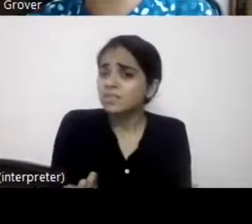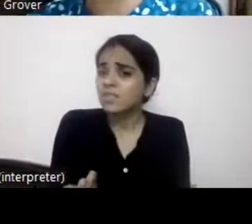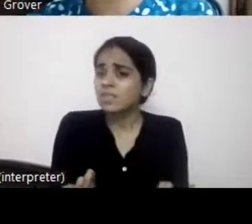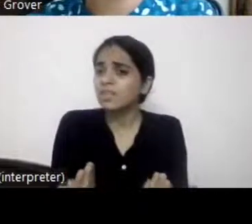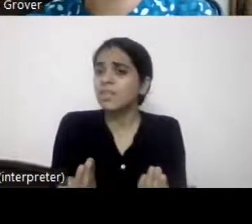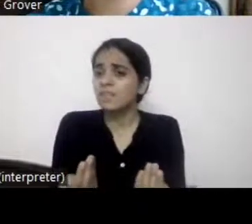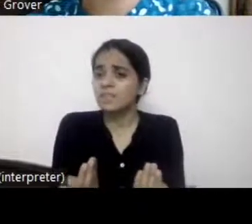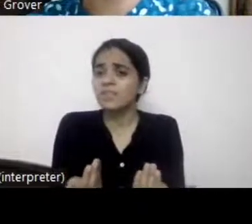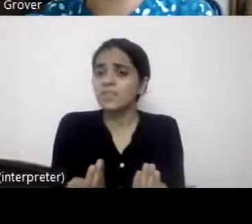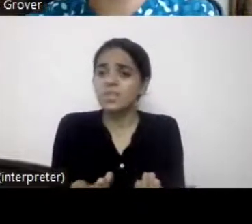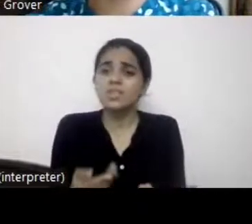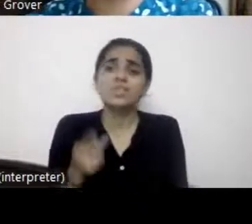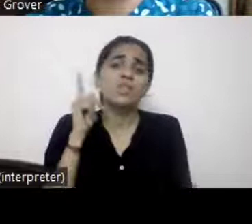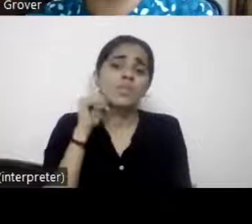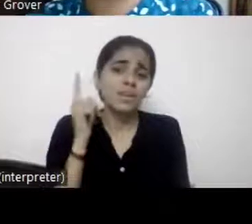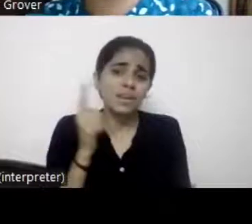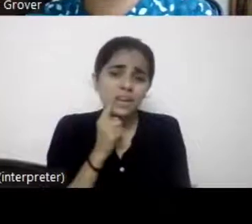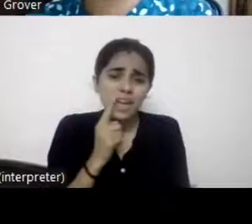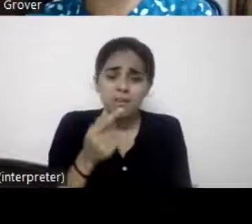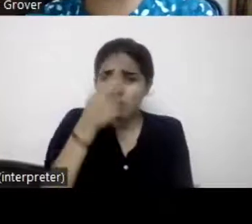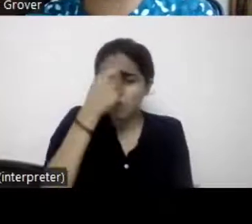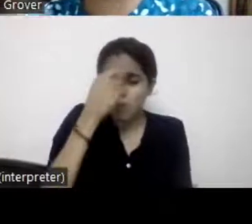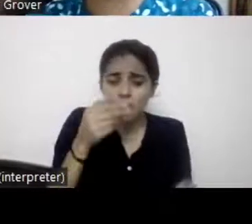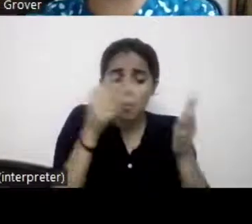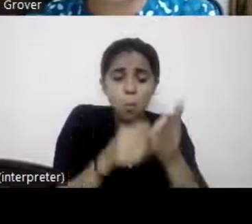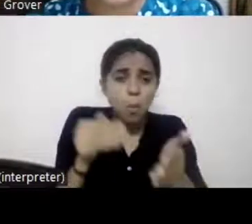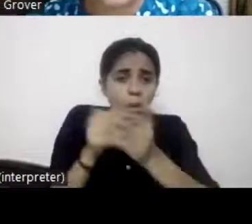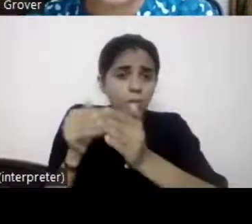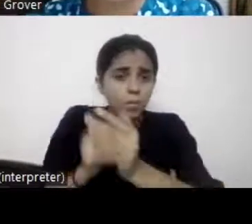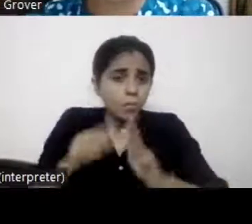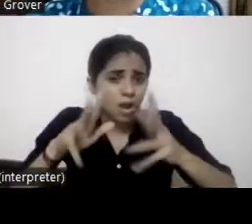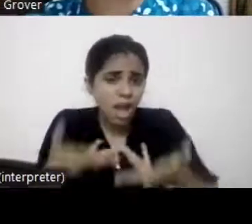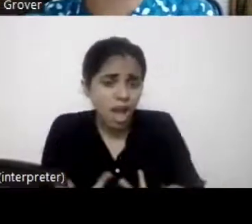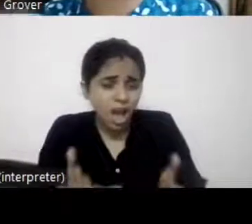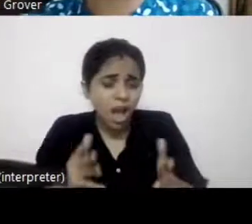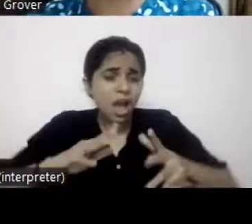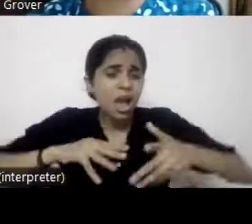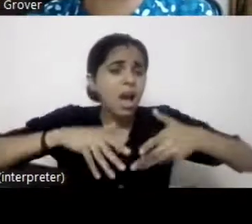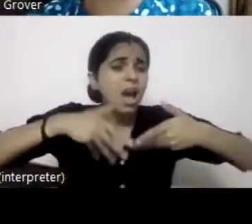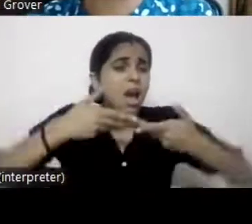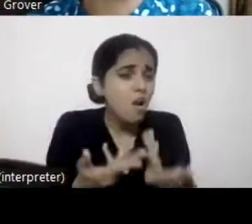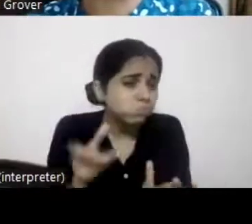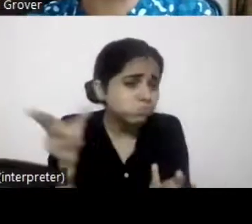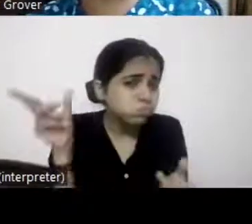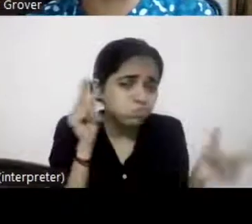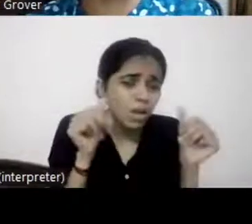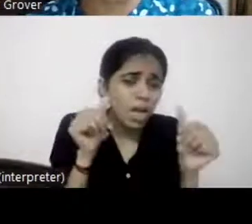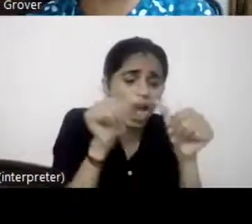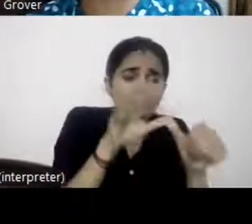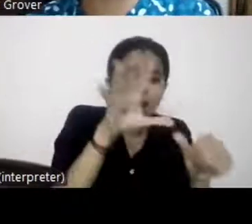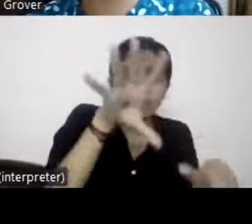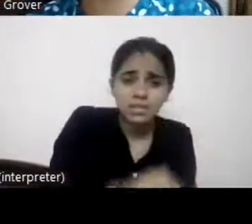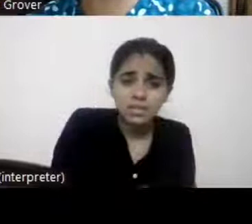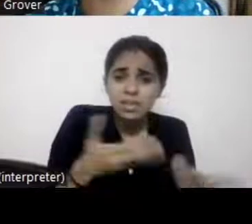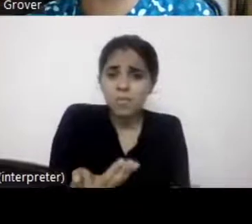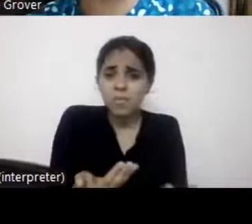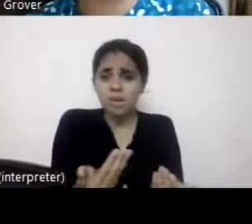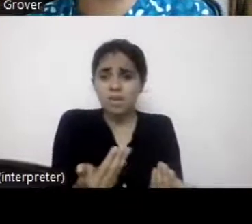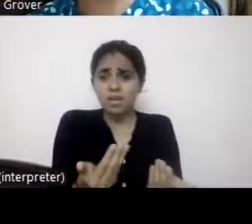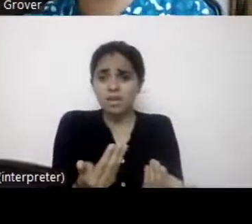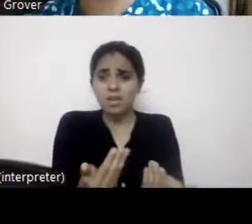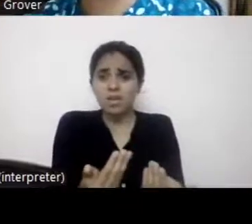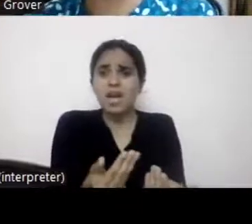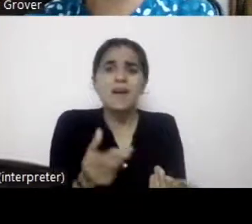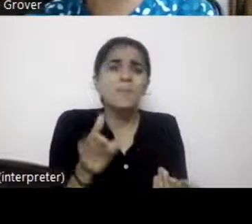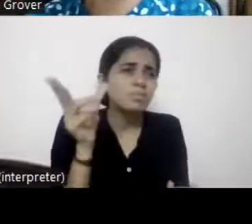about deaf people's ontologies, because how they construct worlds and exist within them are based on what they